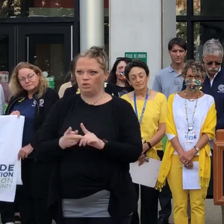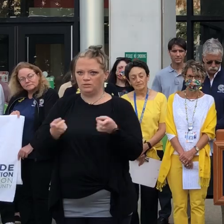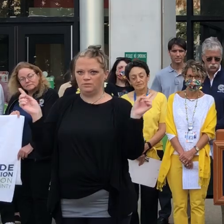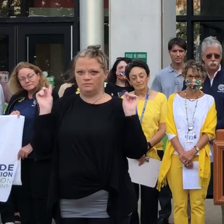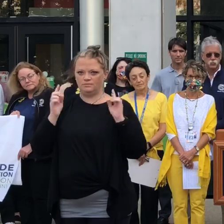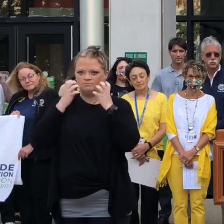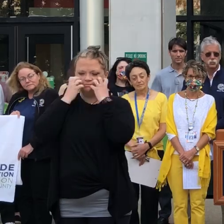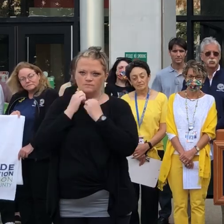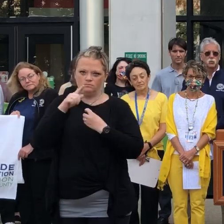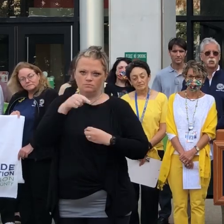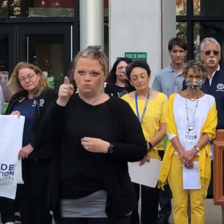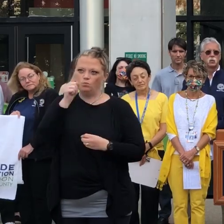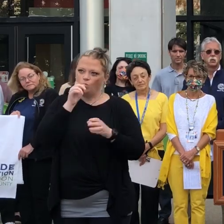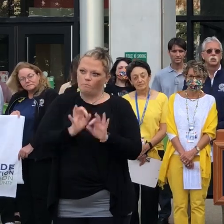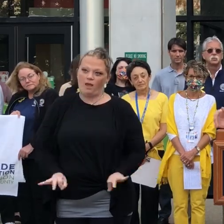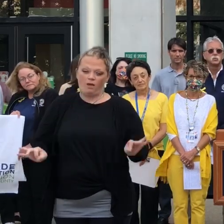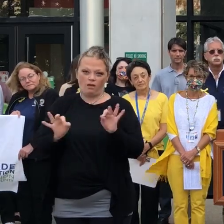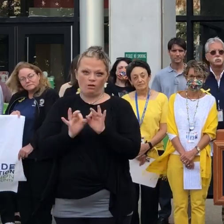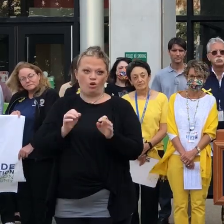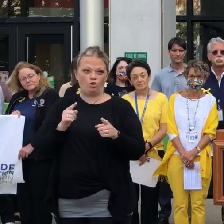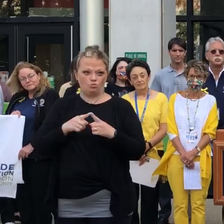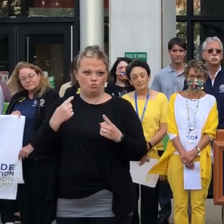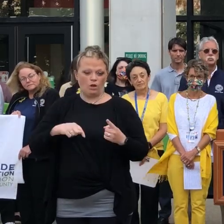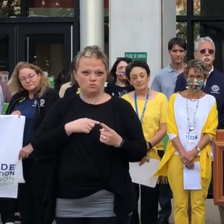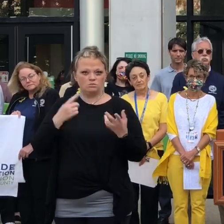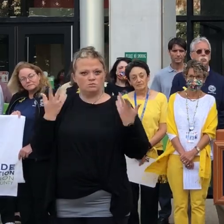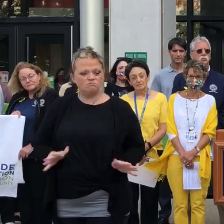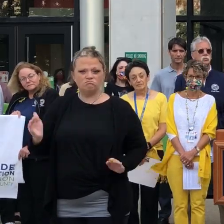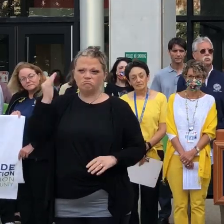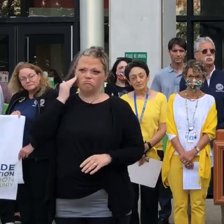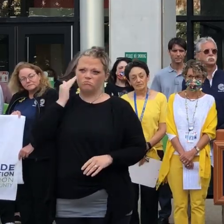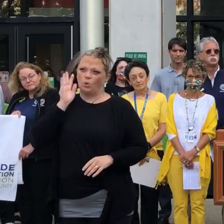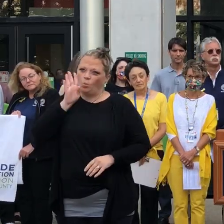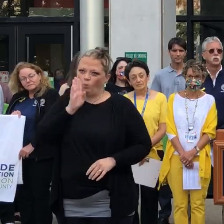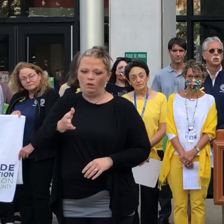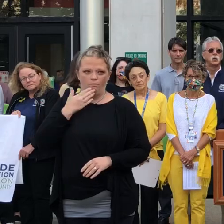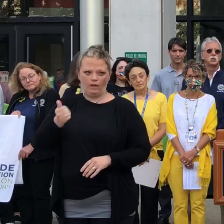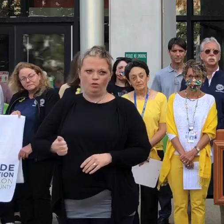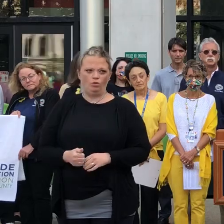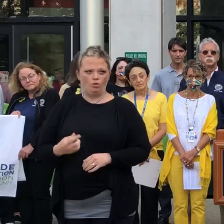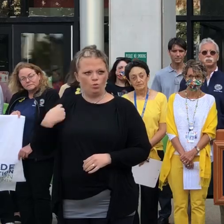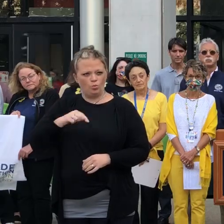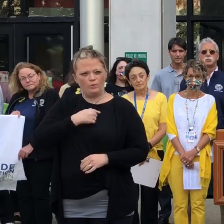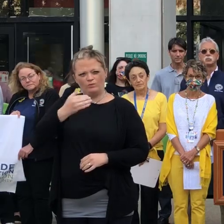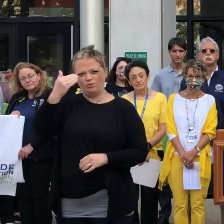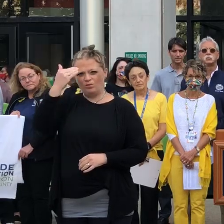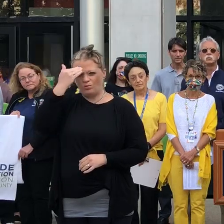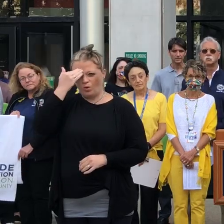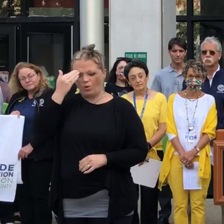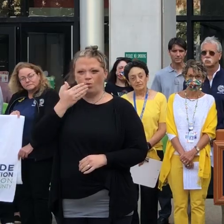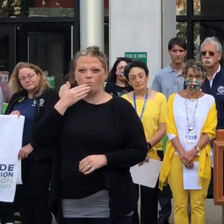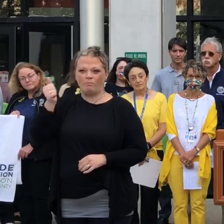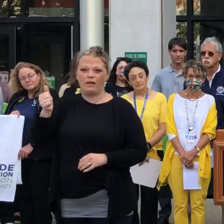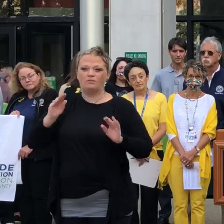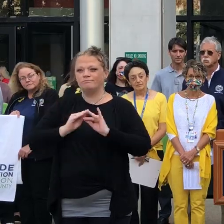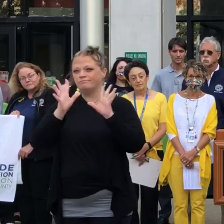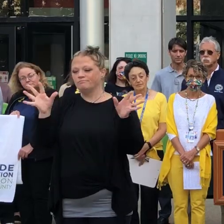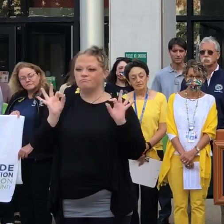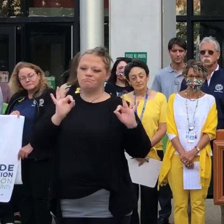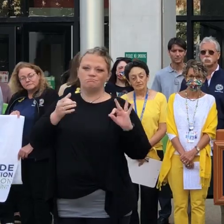you. You matter to us, and we know it will get better. We know better and brighter days are